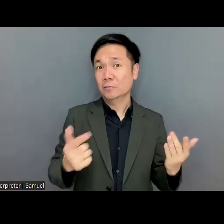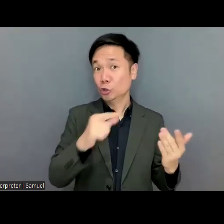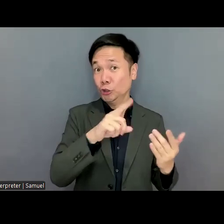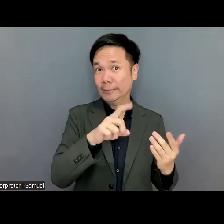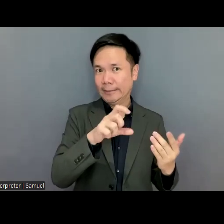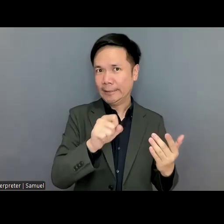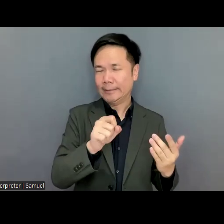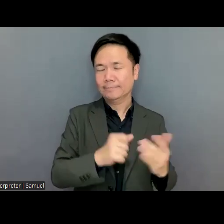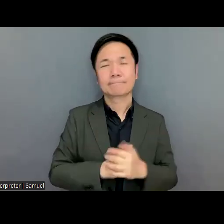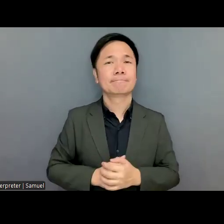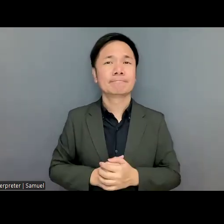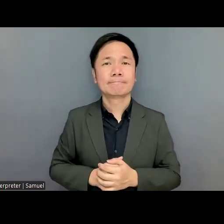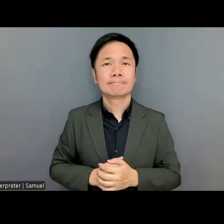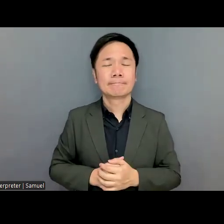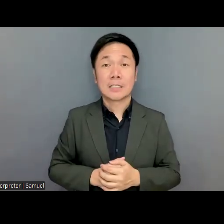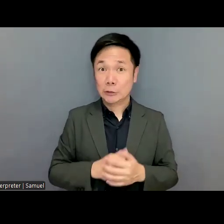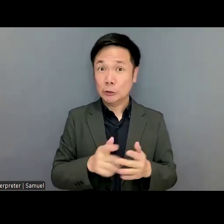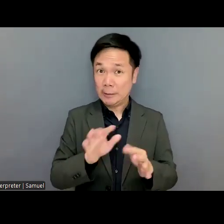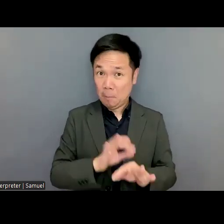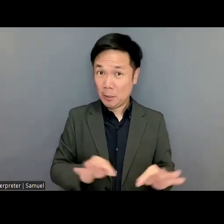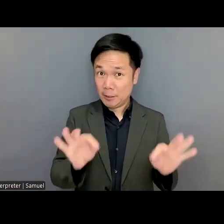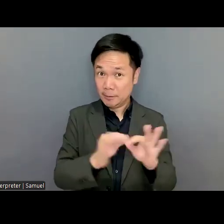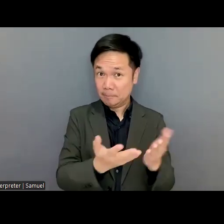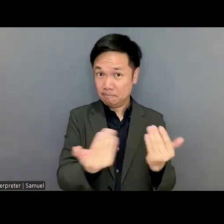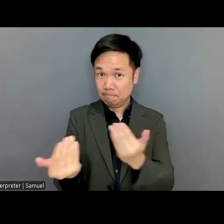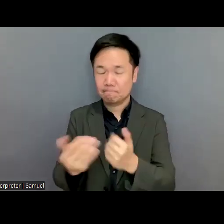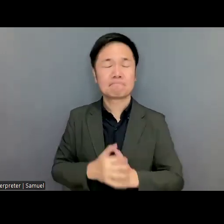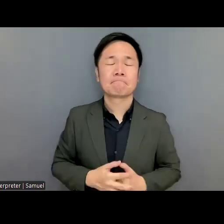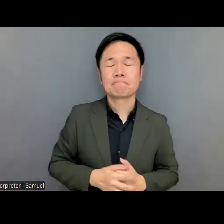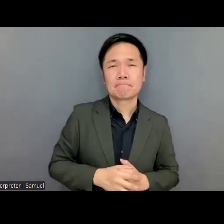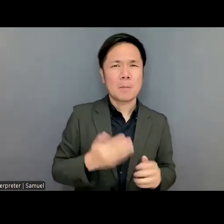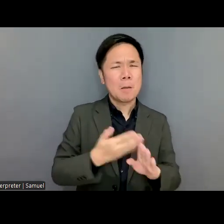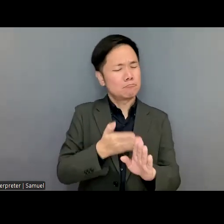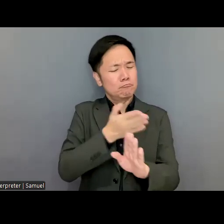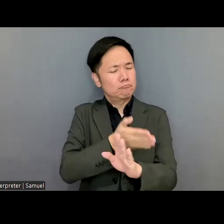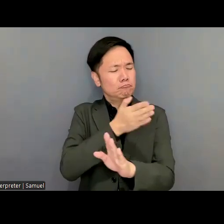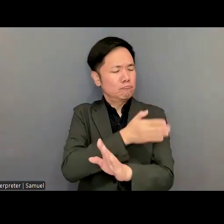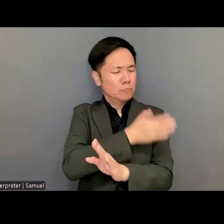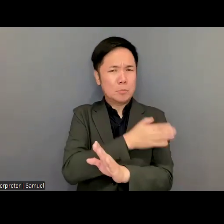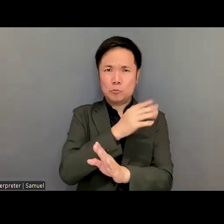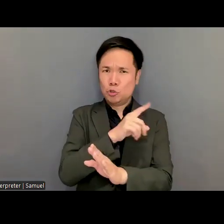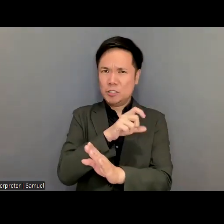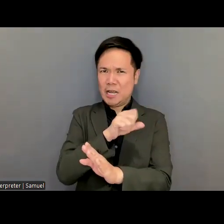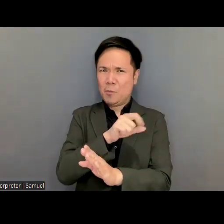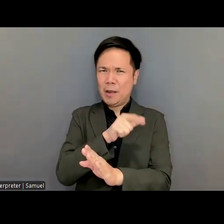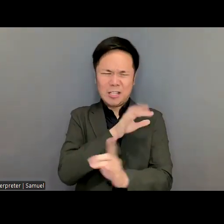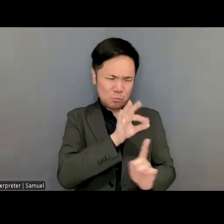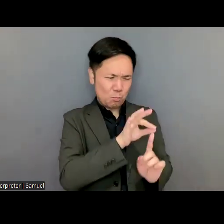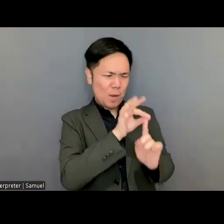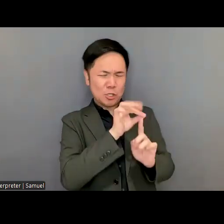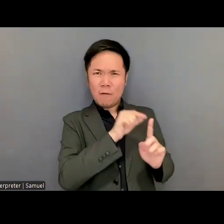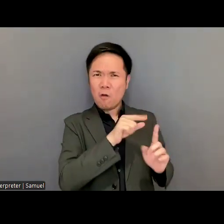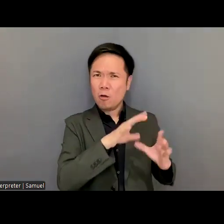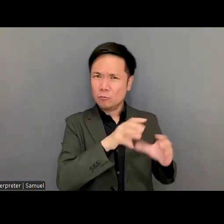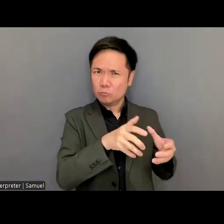That's why it's very important to do that. Maybe for previous GDS, we try to do like specific sessions for women, but